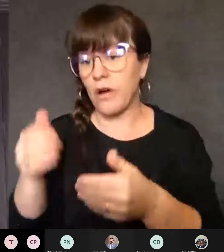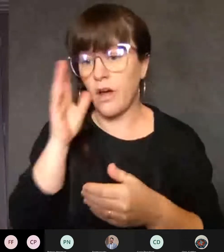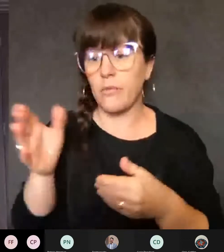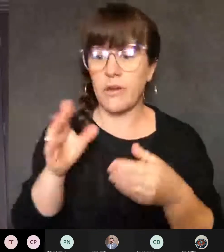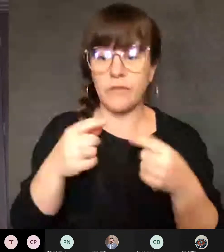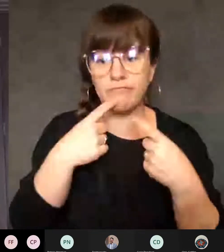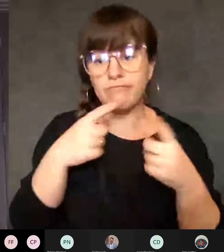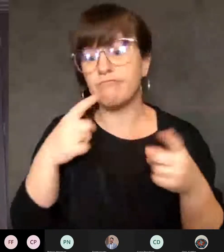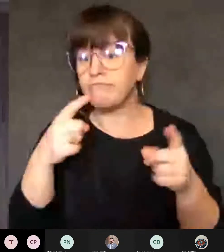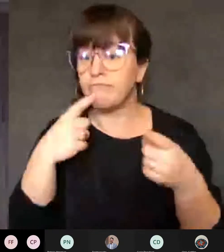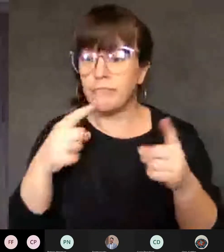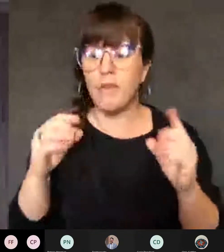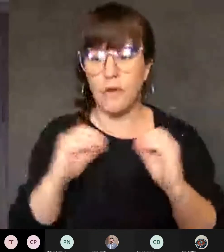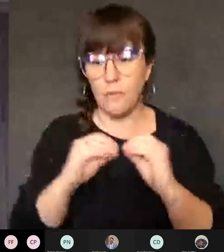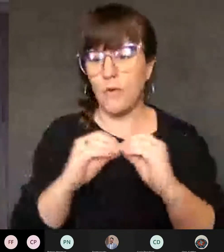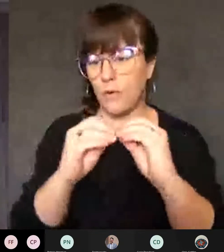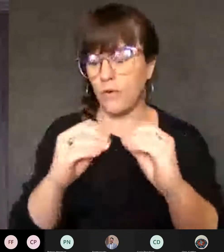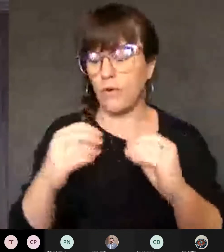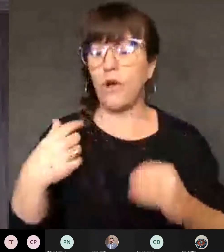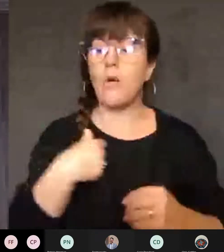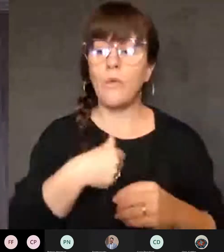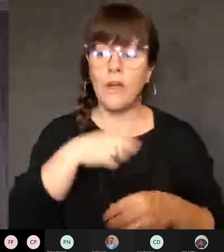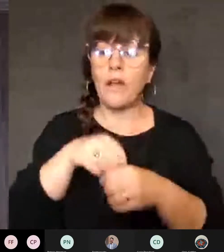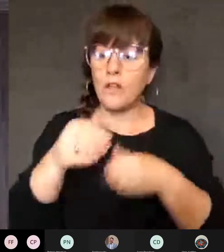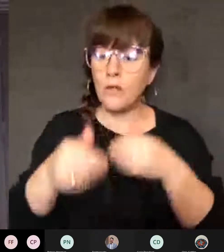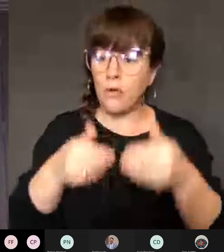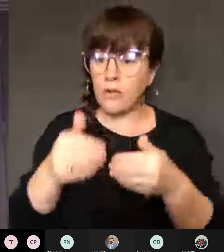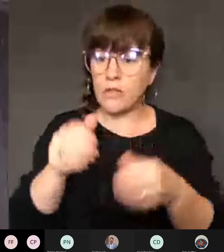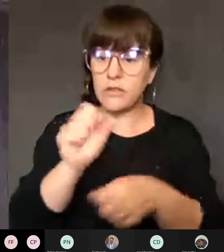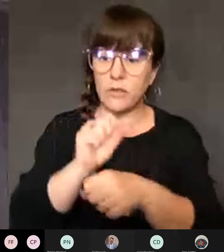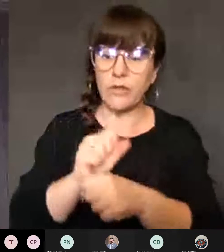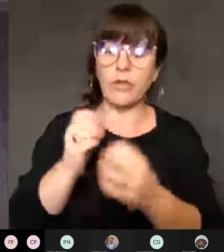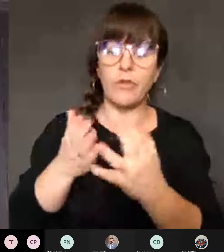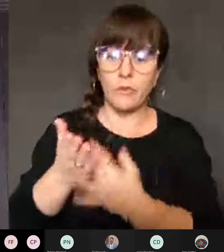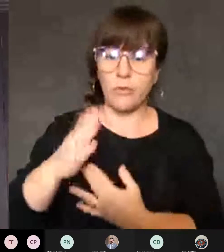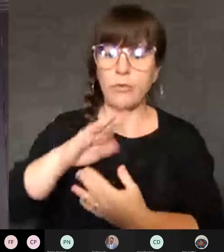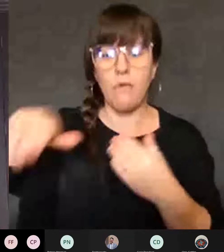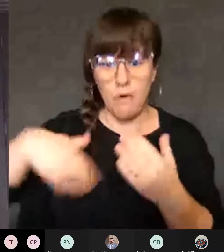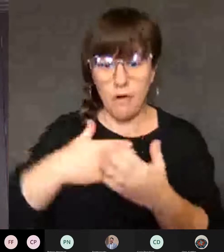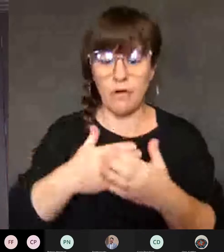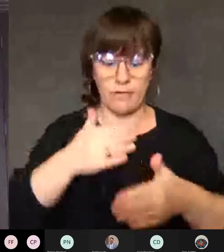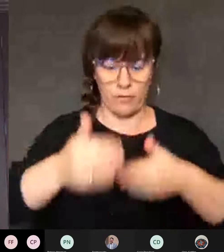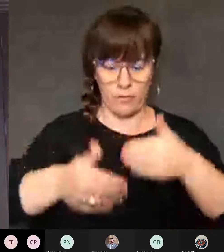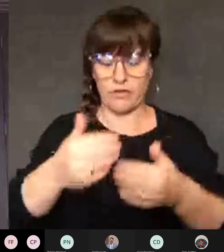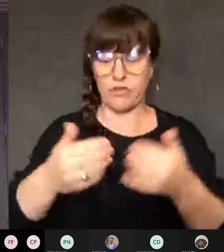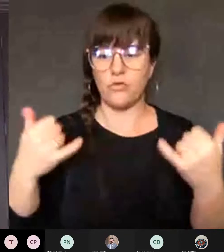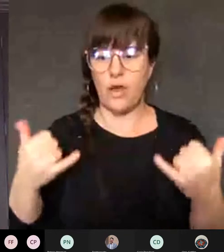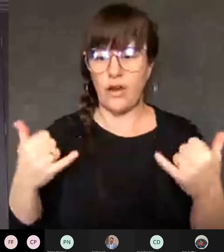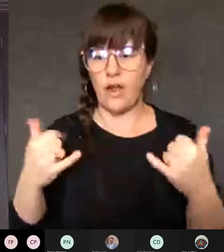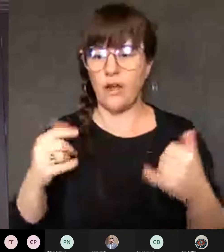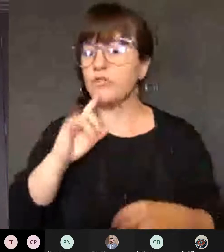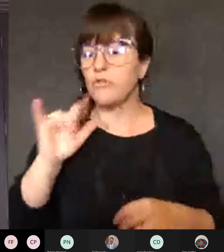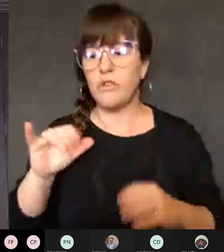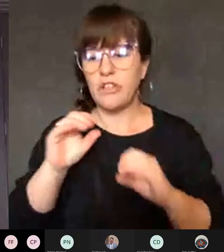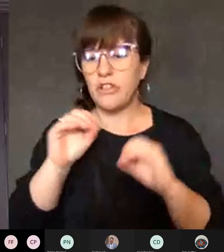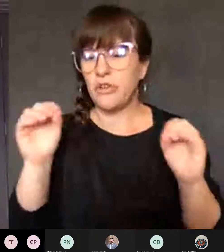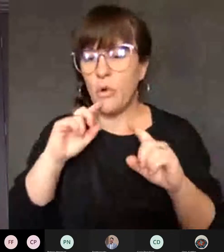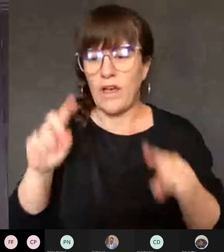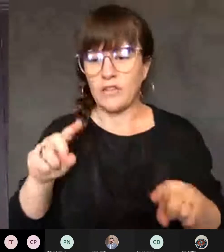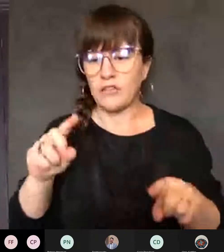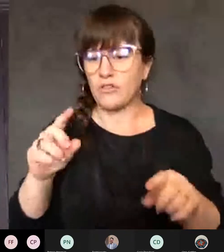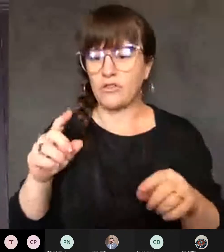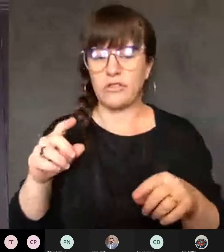We're still in the process of working through those processes right now. So there really aren't answers to those questions right now, but